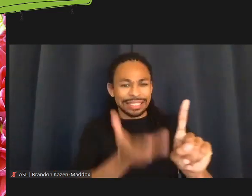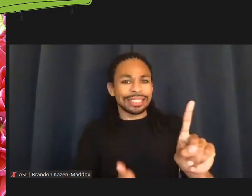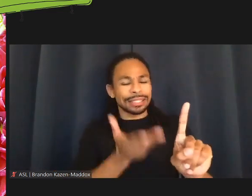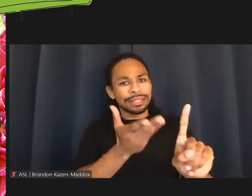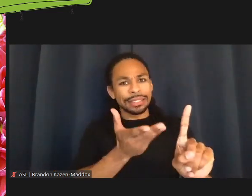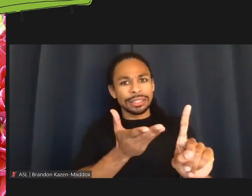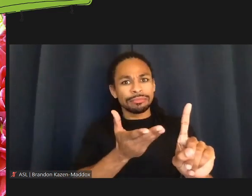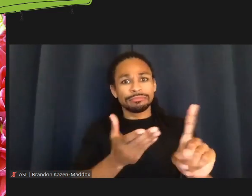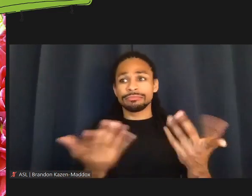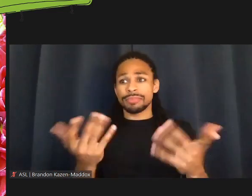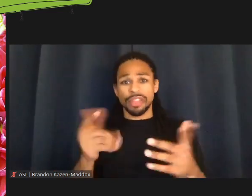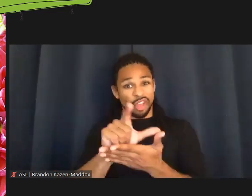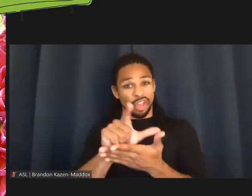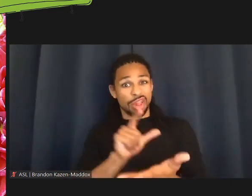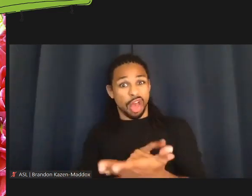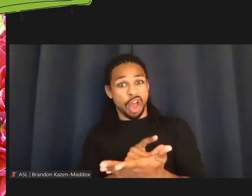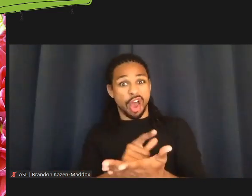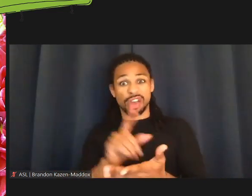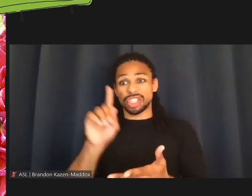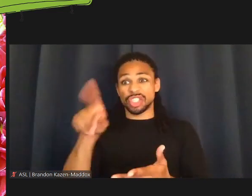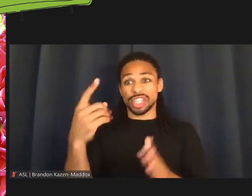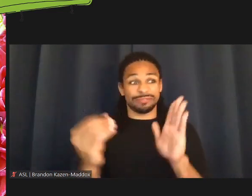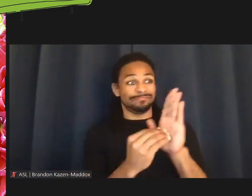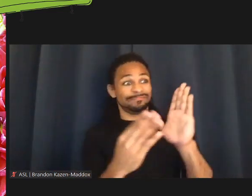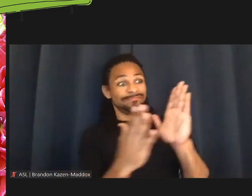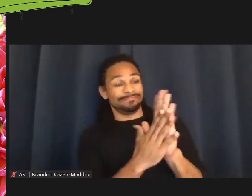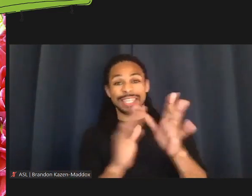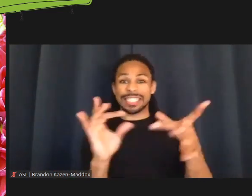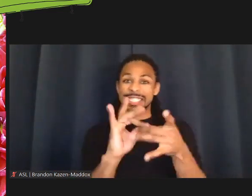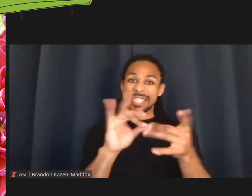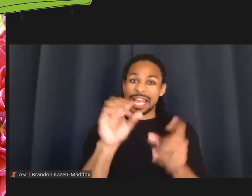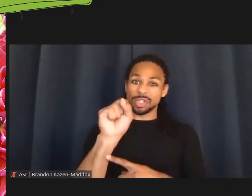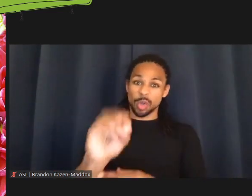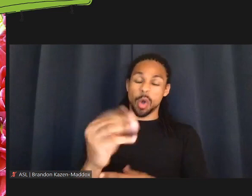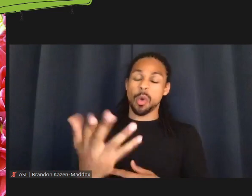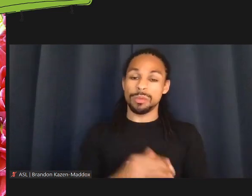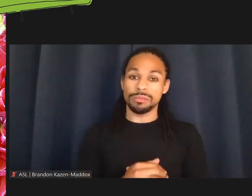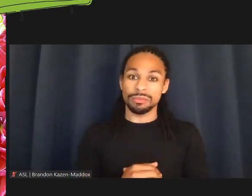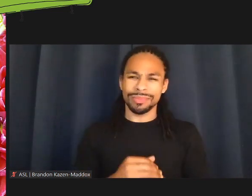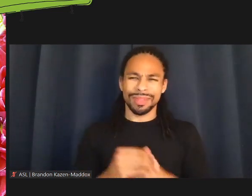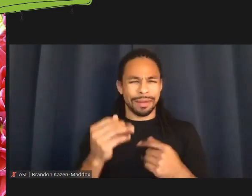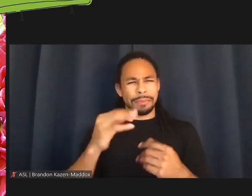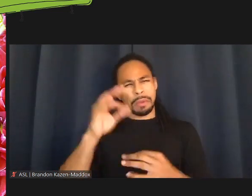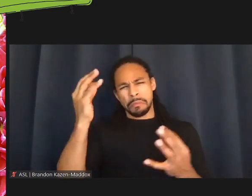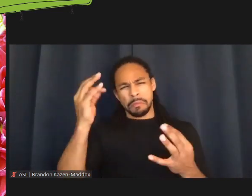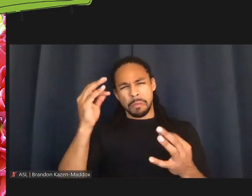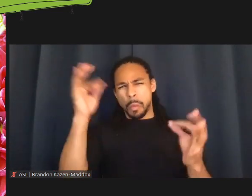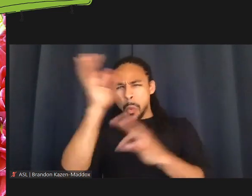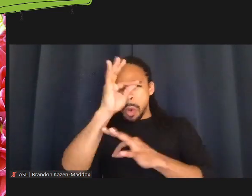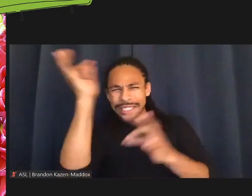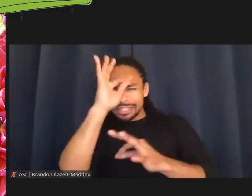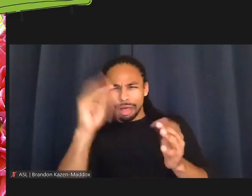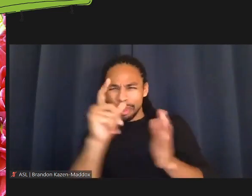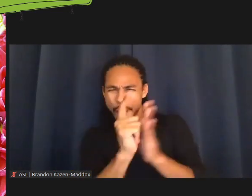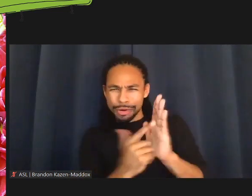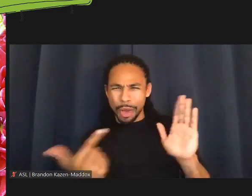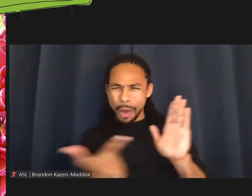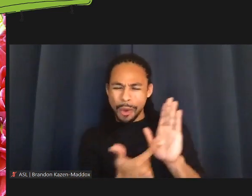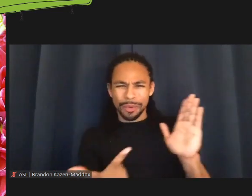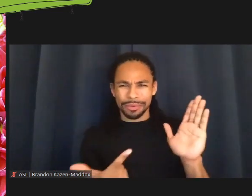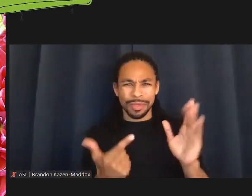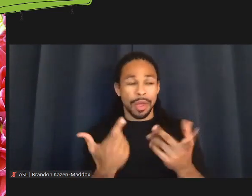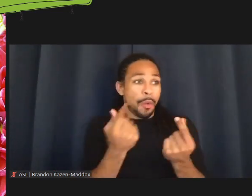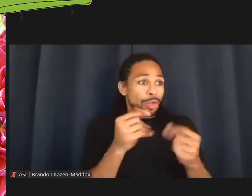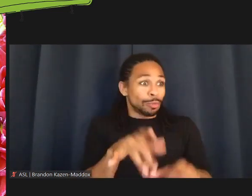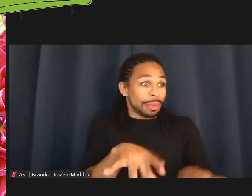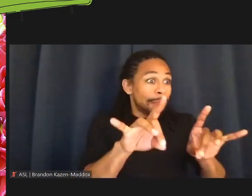so. What would a law know about what it takes? About what to pick up and what to shed, how to keep